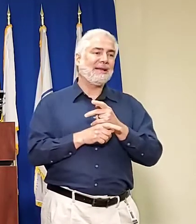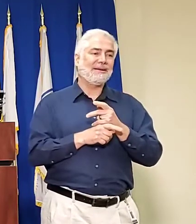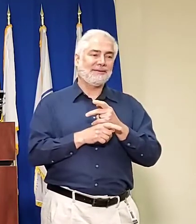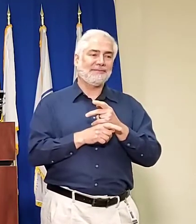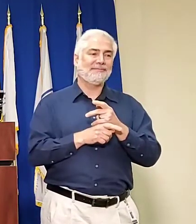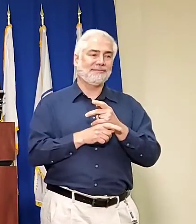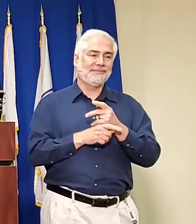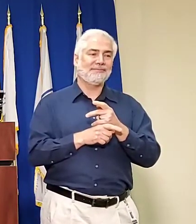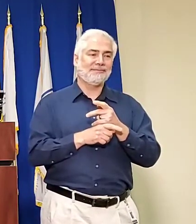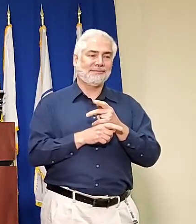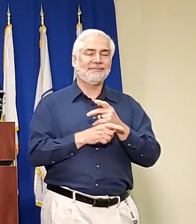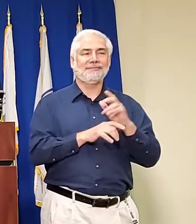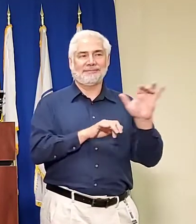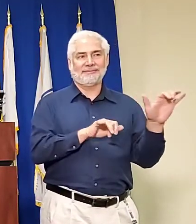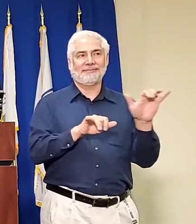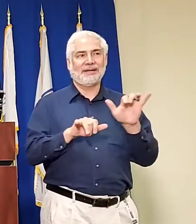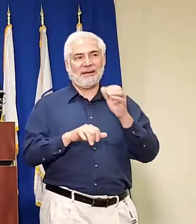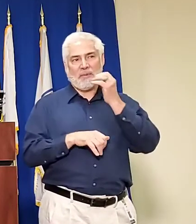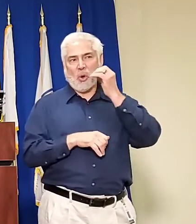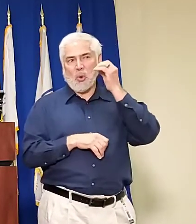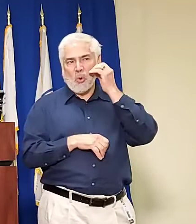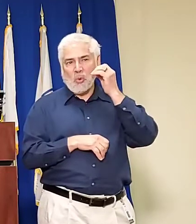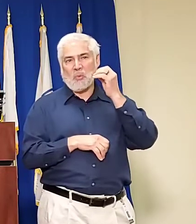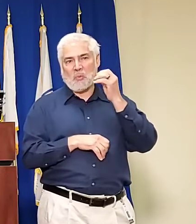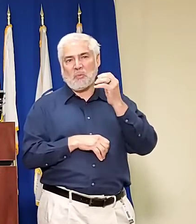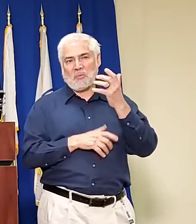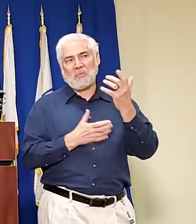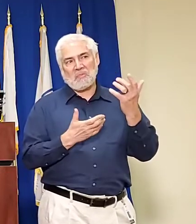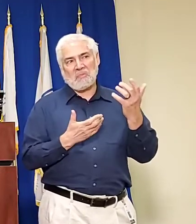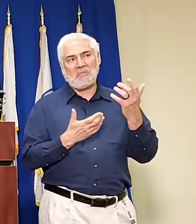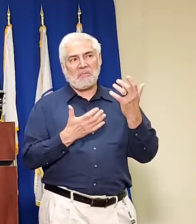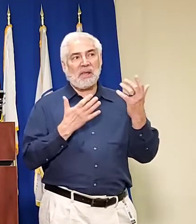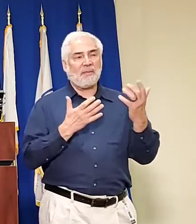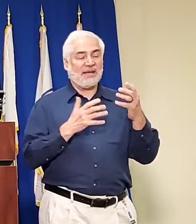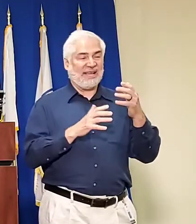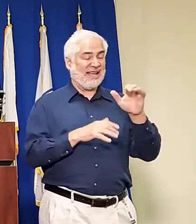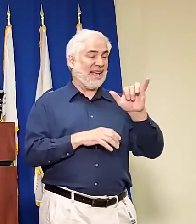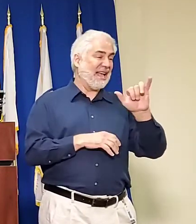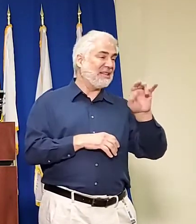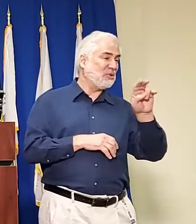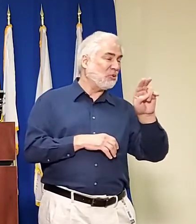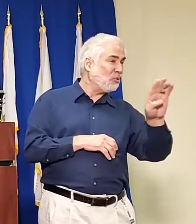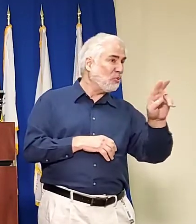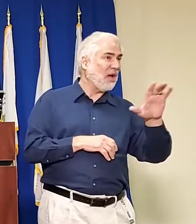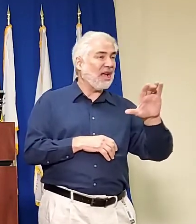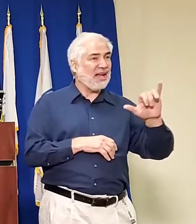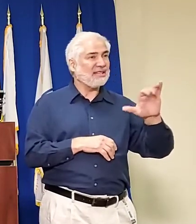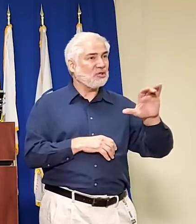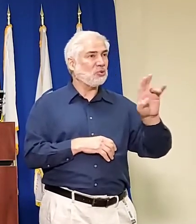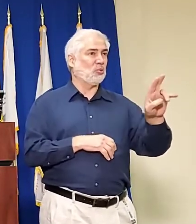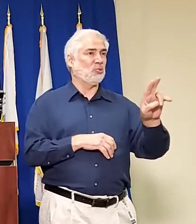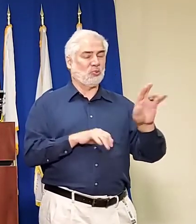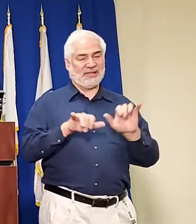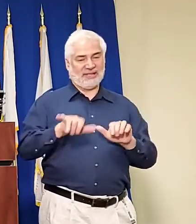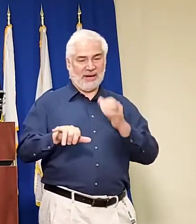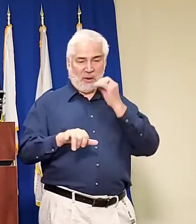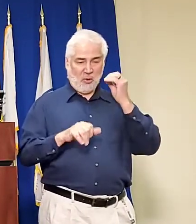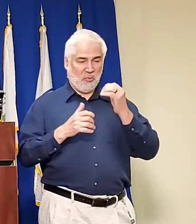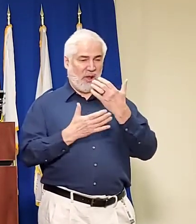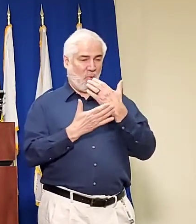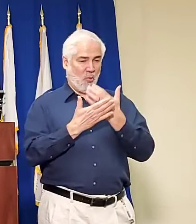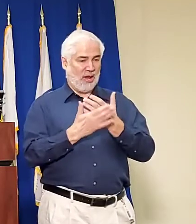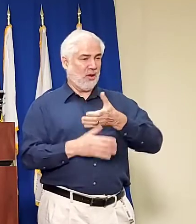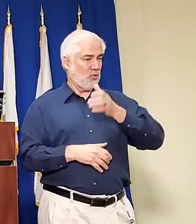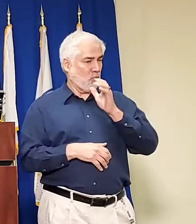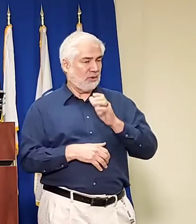the care you would receive at home, unless you need to be in intensive care or a hospital bed. So trying to stay home, staying well